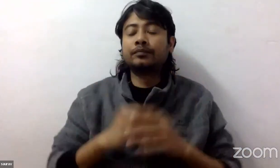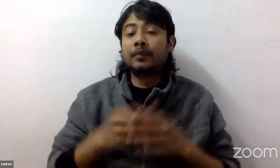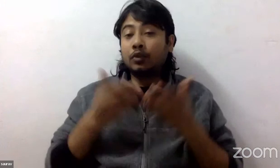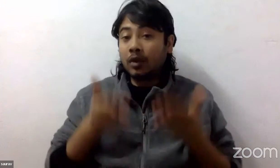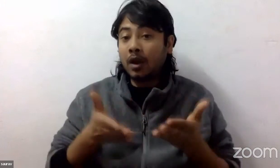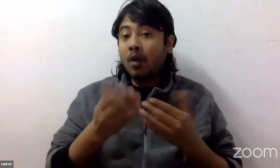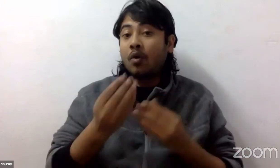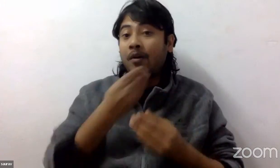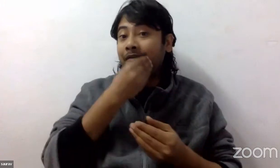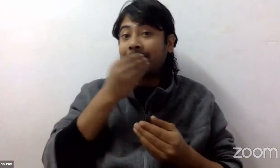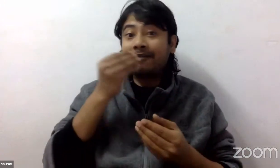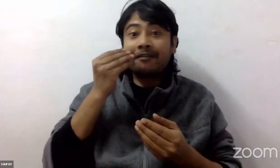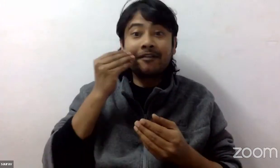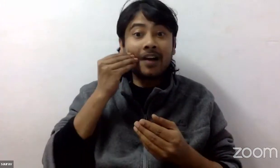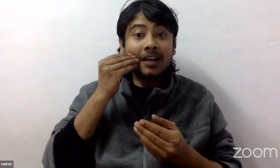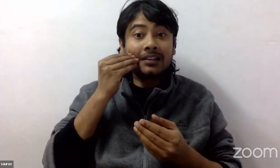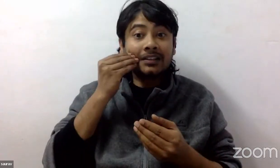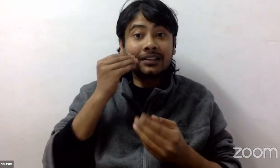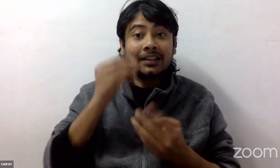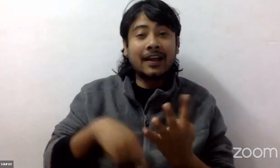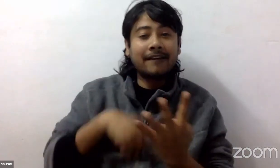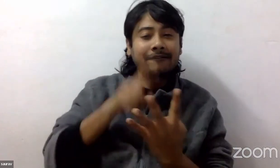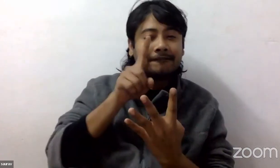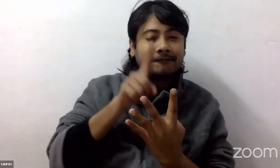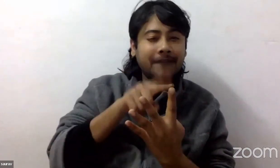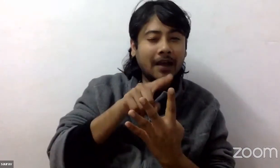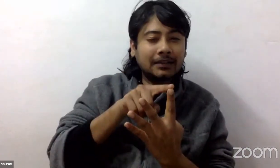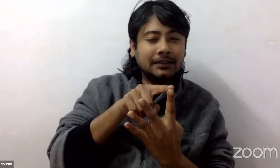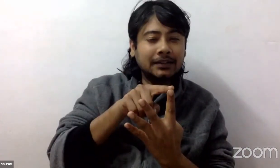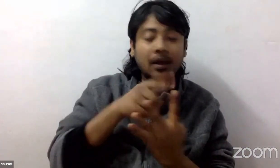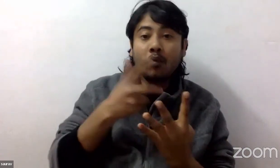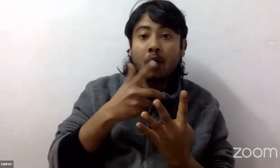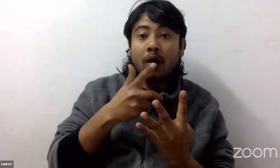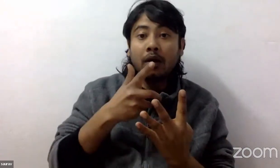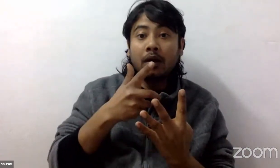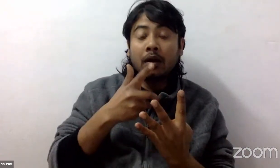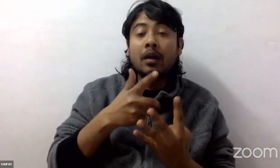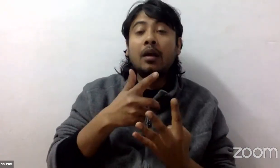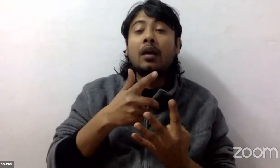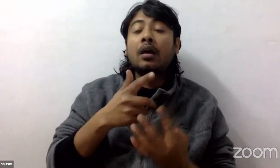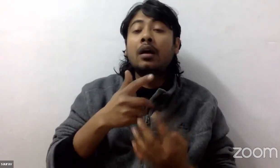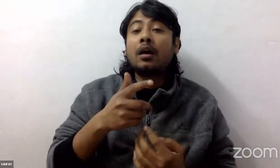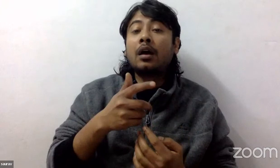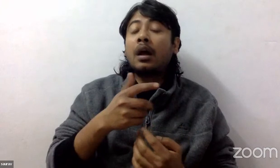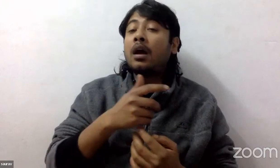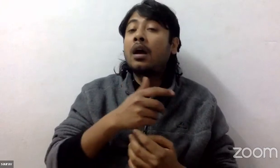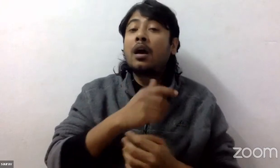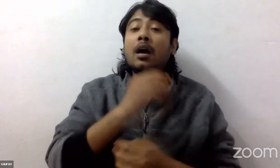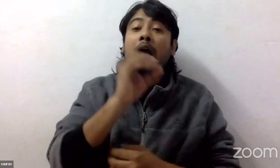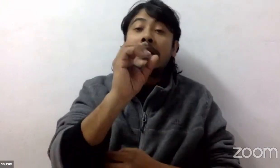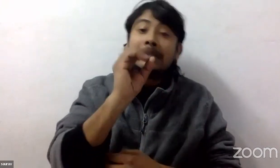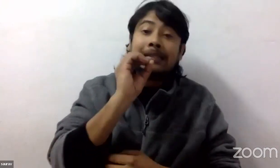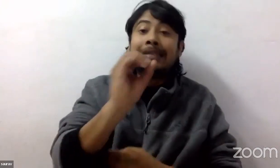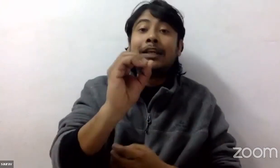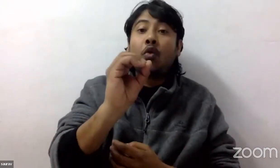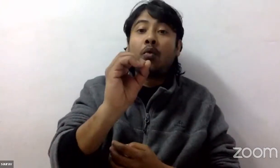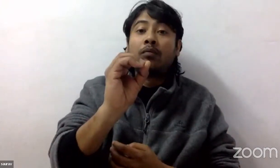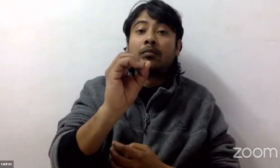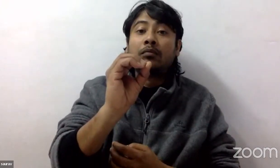is that we do not consume even water on Ekadashi. So that is the topmost kind of fast, depending on